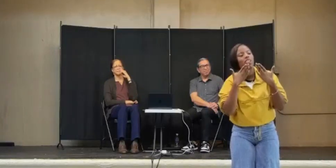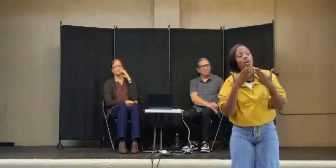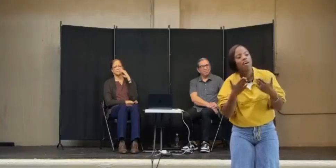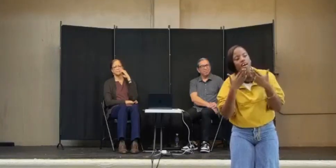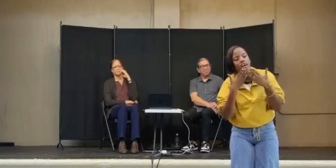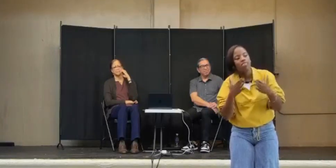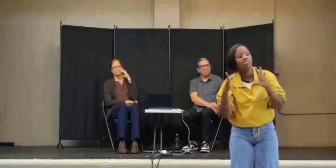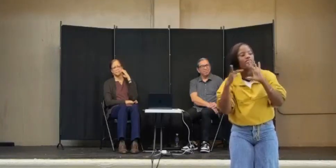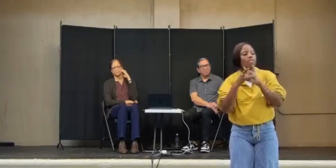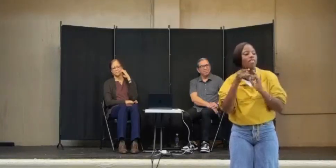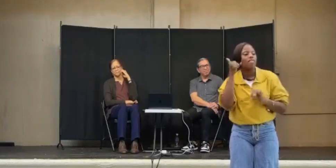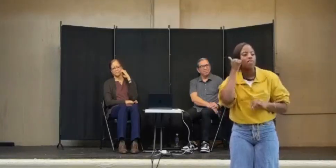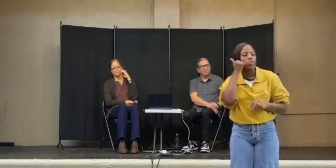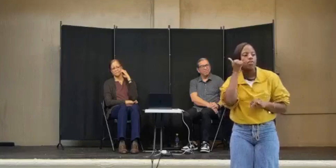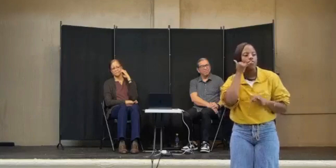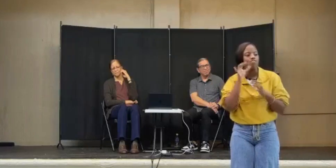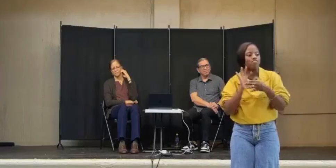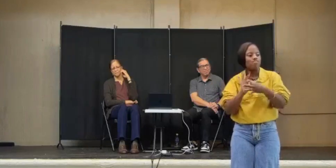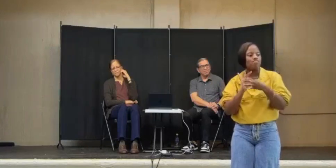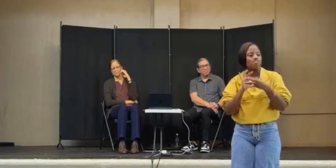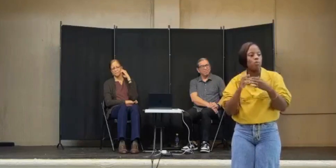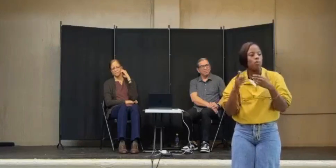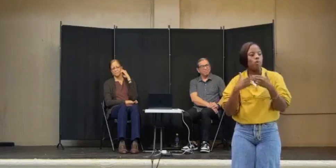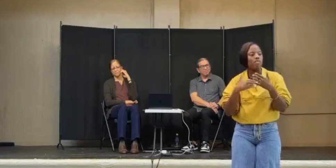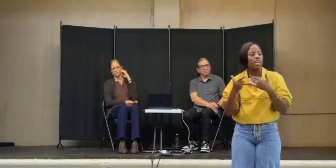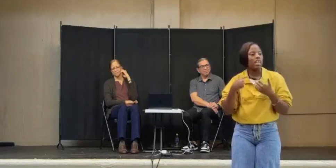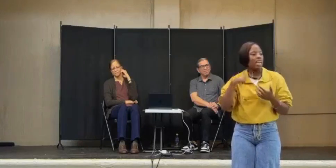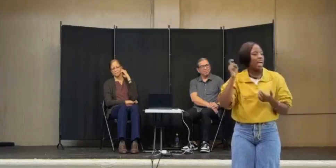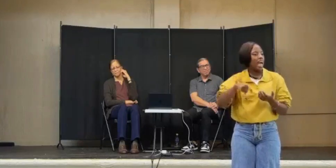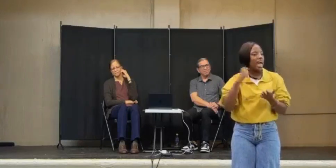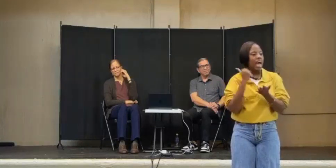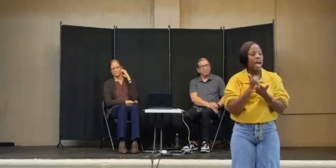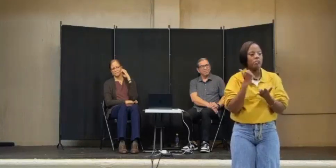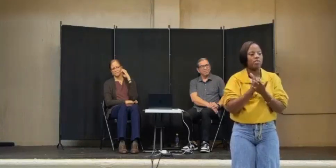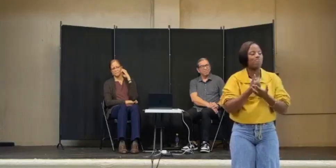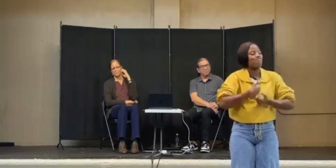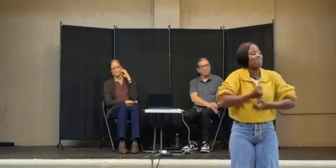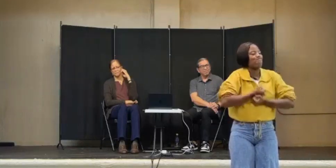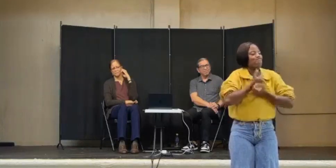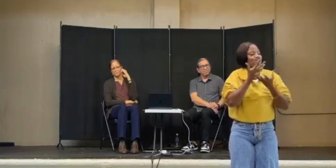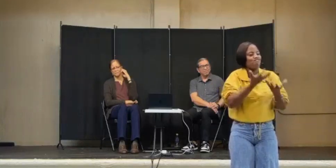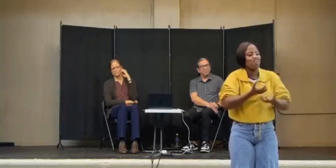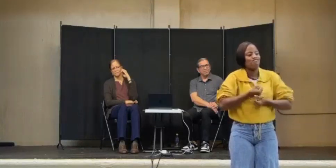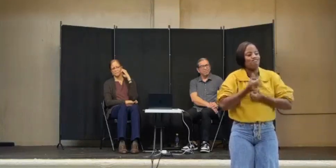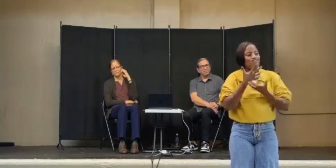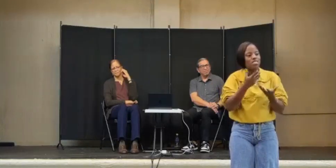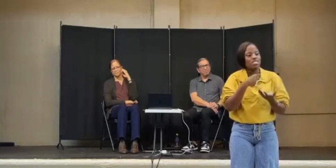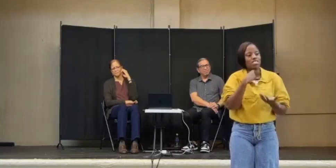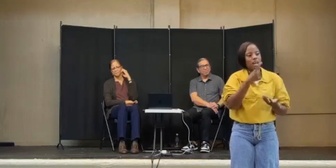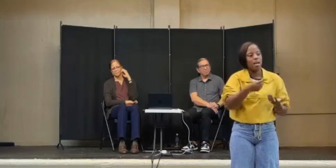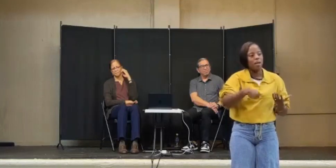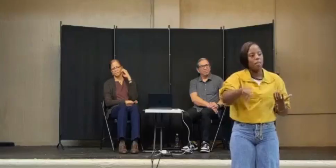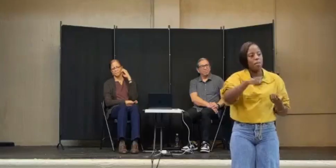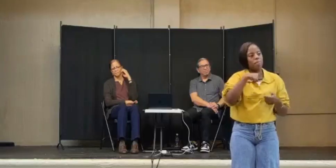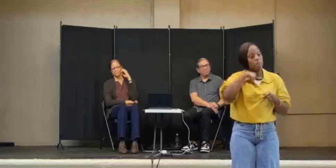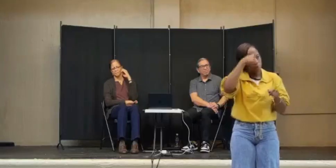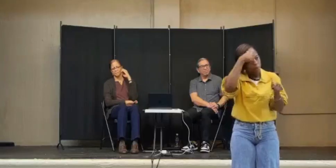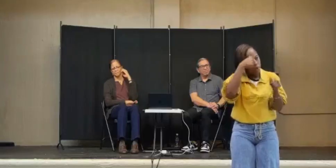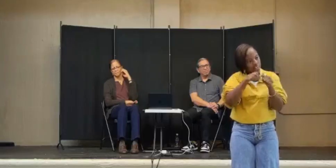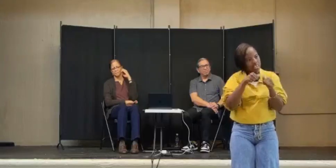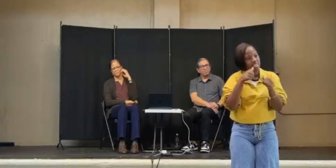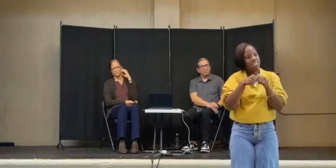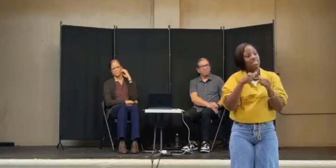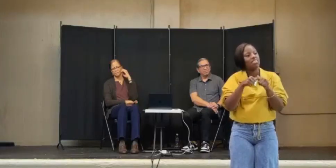and I was able to tell, you know, all my deaf friends, thank you. And, you know, whenever I need help, I'm able to reach out to